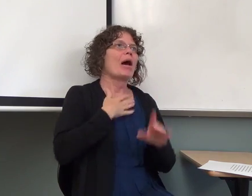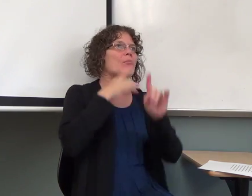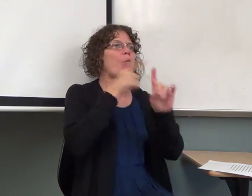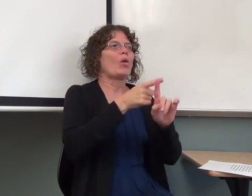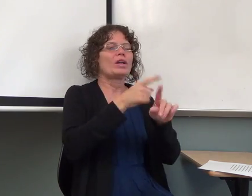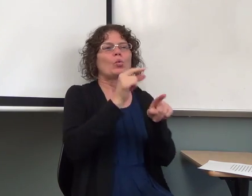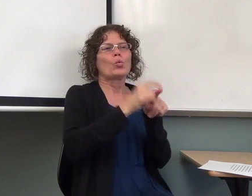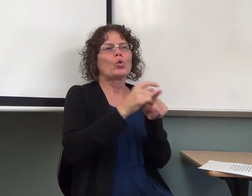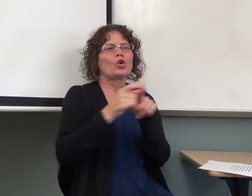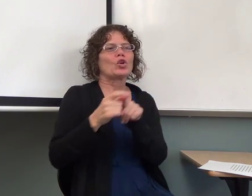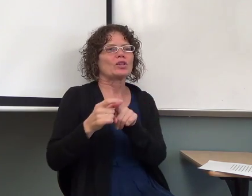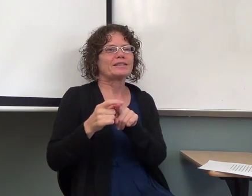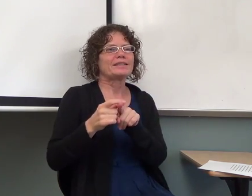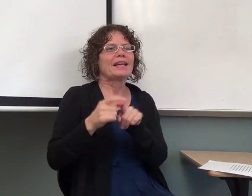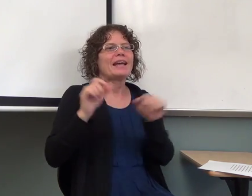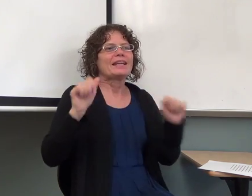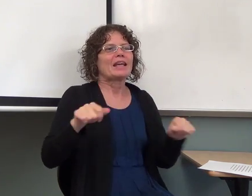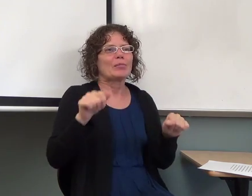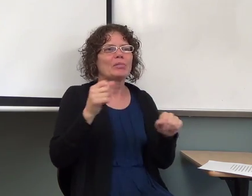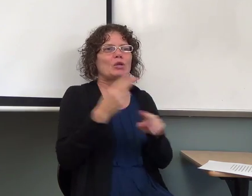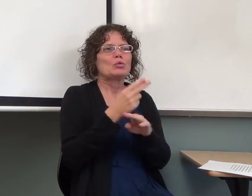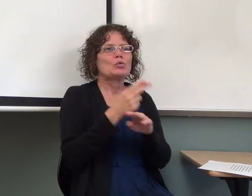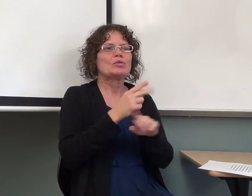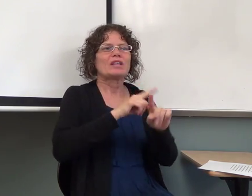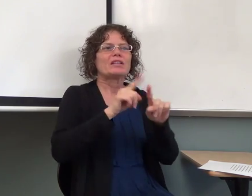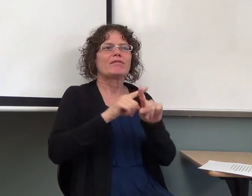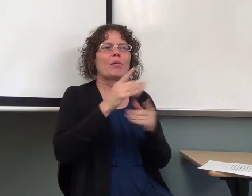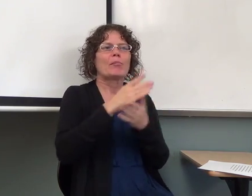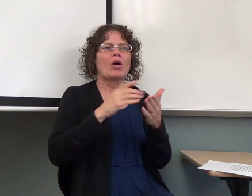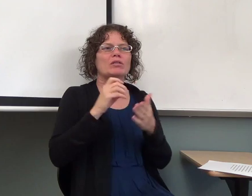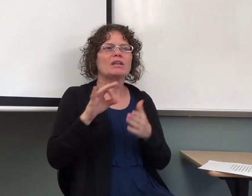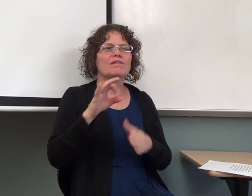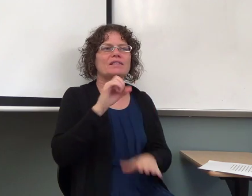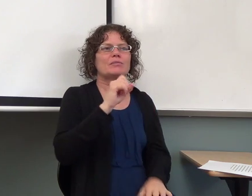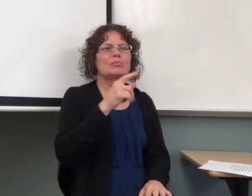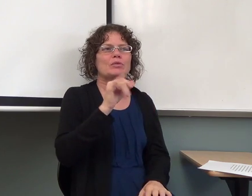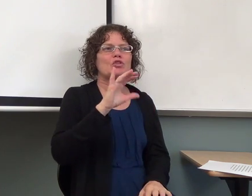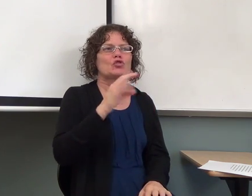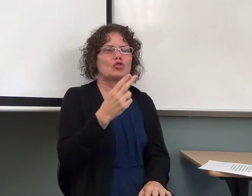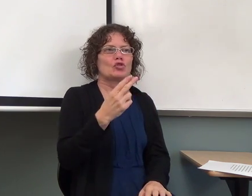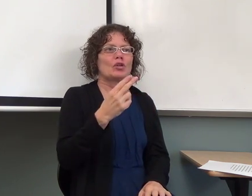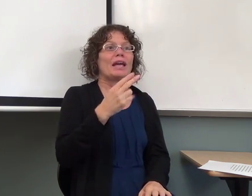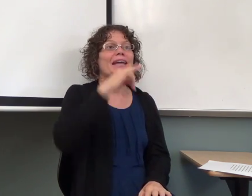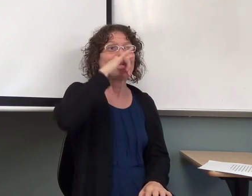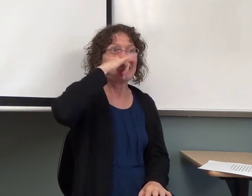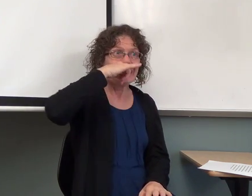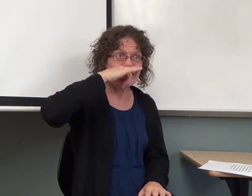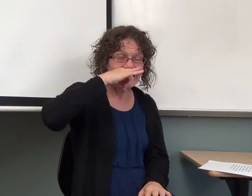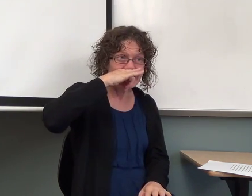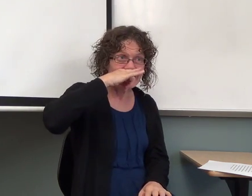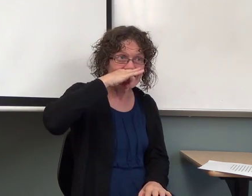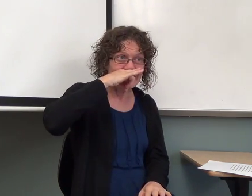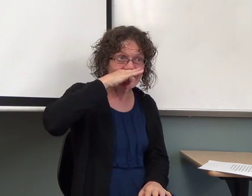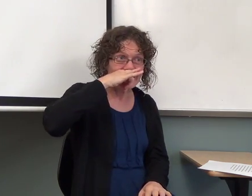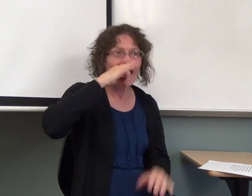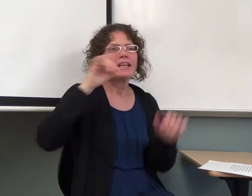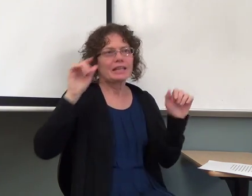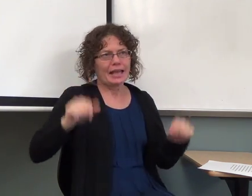of speech. That doesn't mean that the word kid is not a noun. What it means is that in this sentence, it's